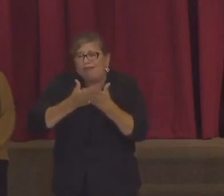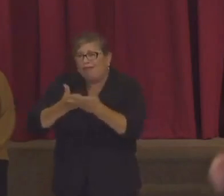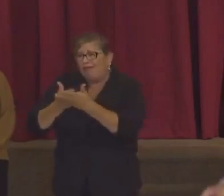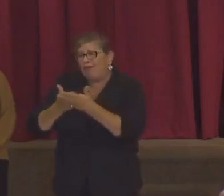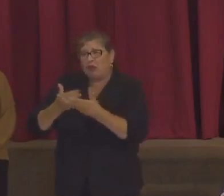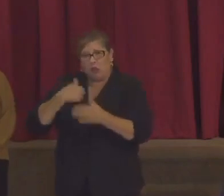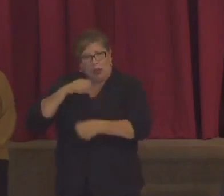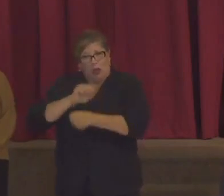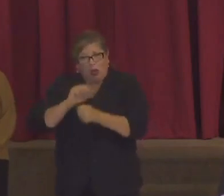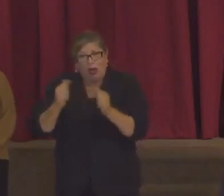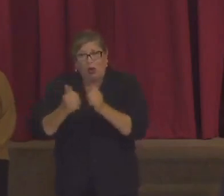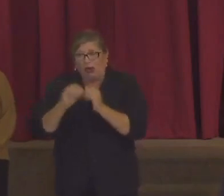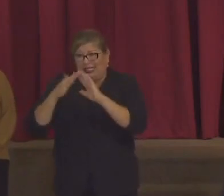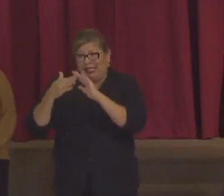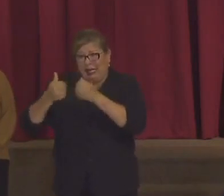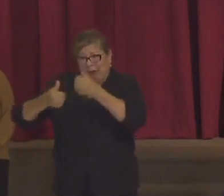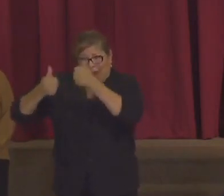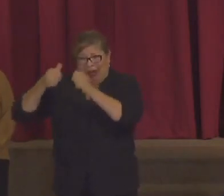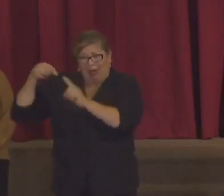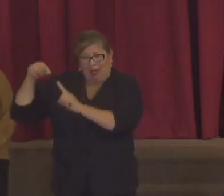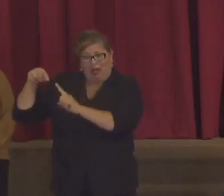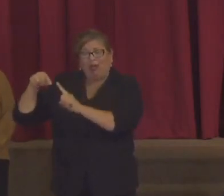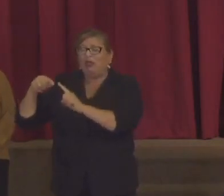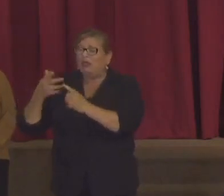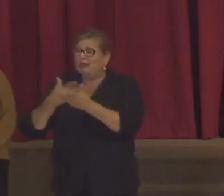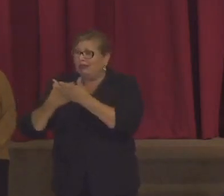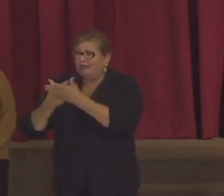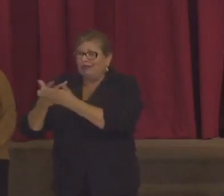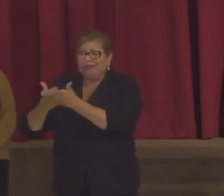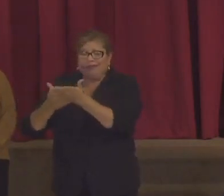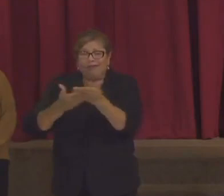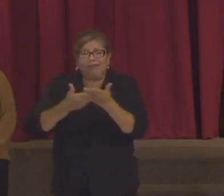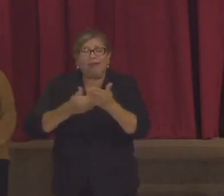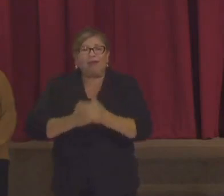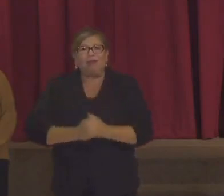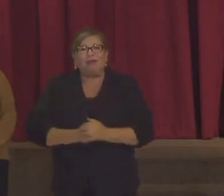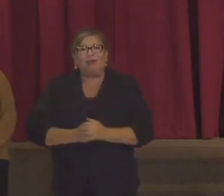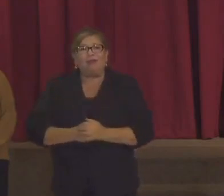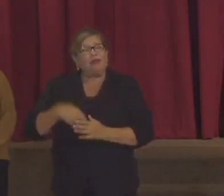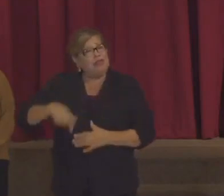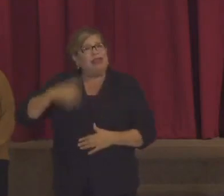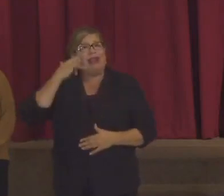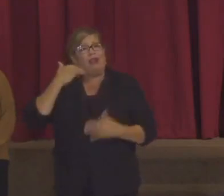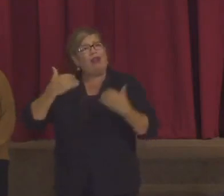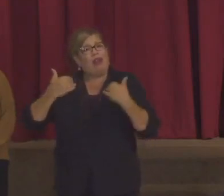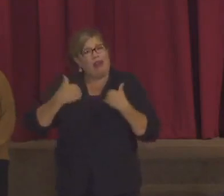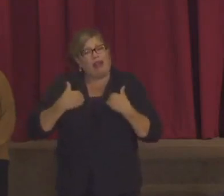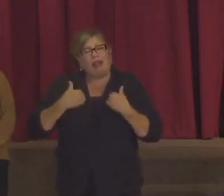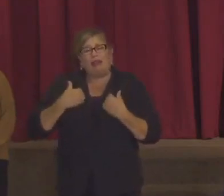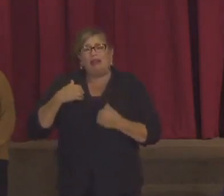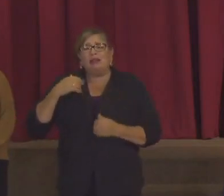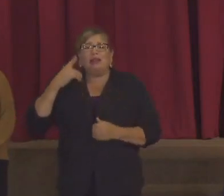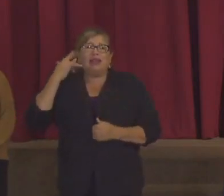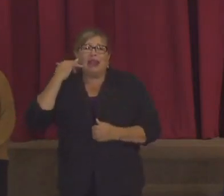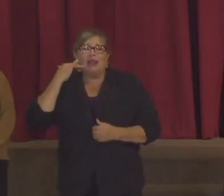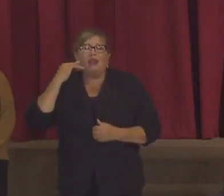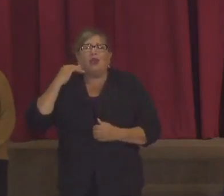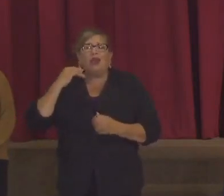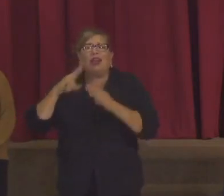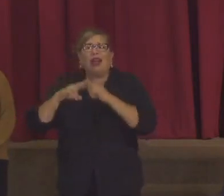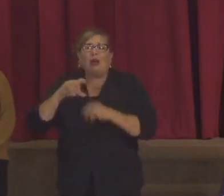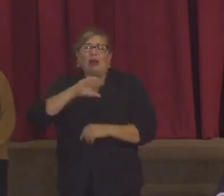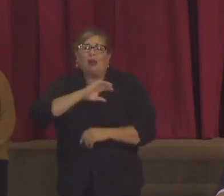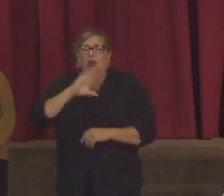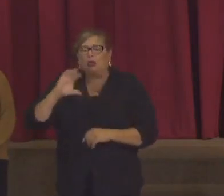two resources the state of California has from a law enforcement perspective, California Highway Patrol, which has been on tactical alert for days,